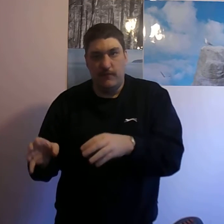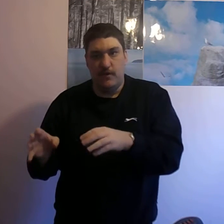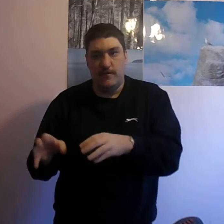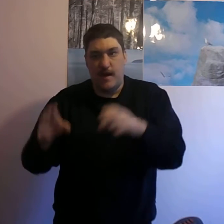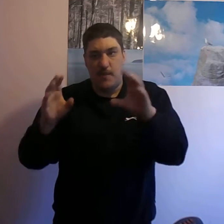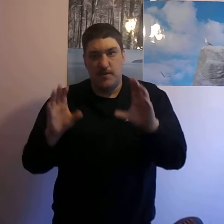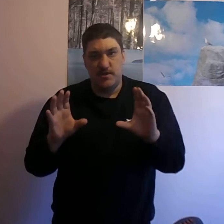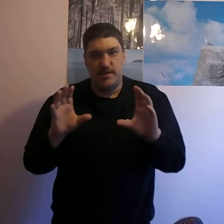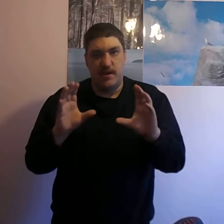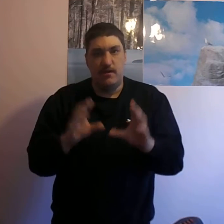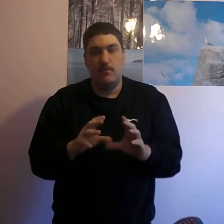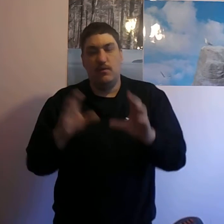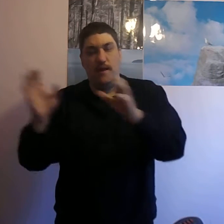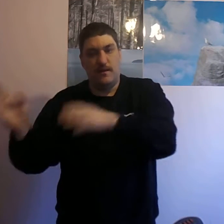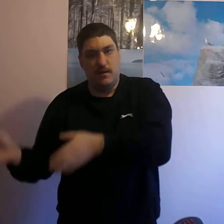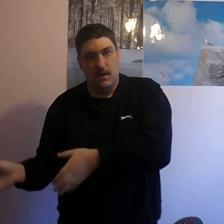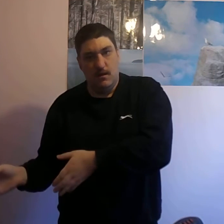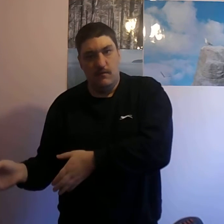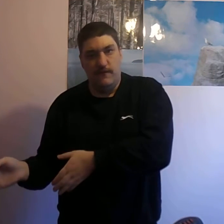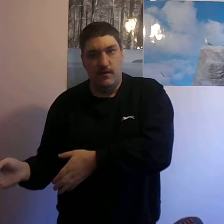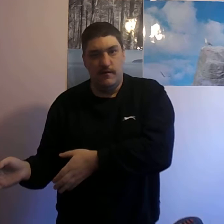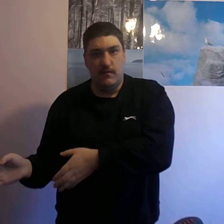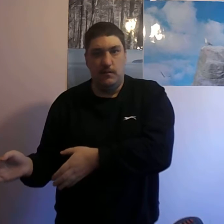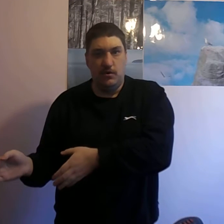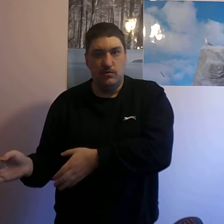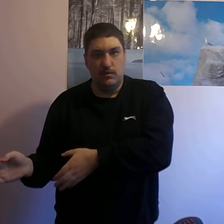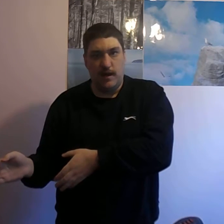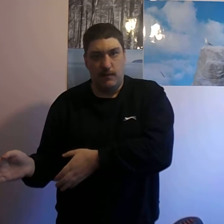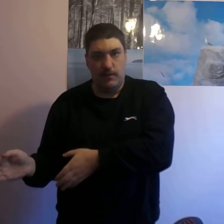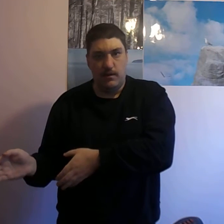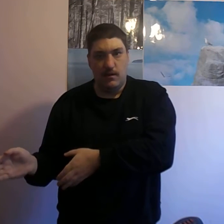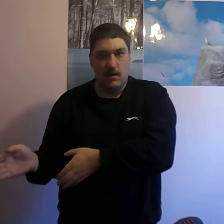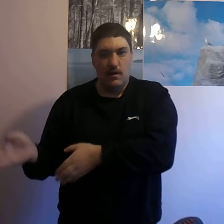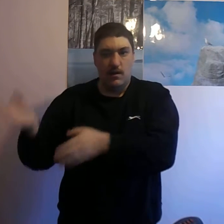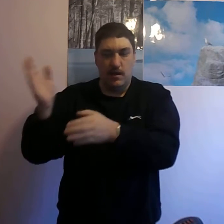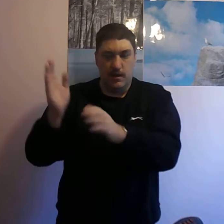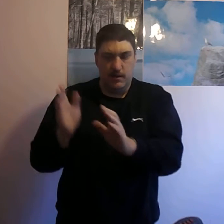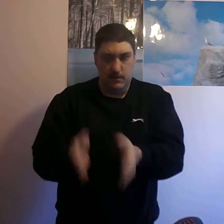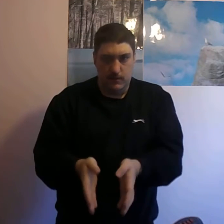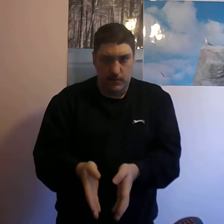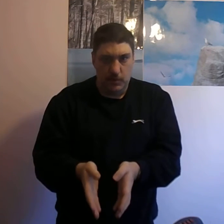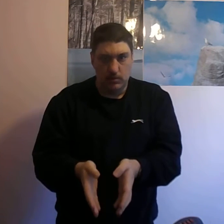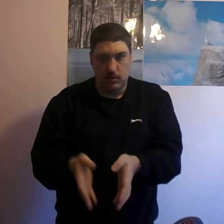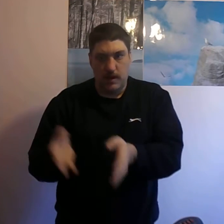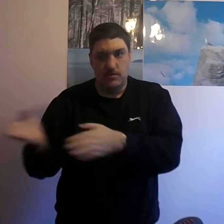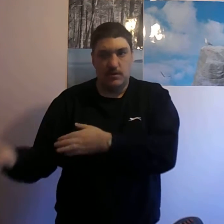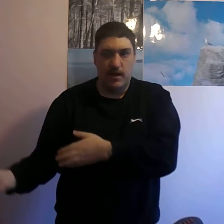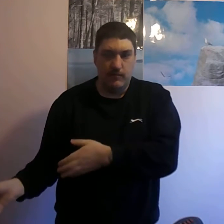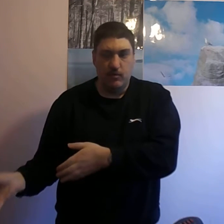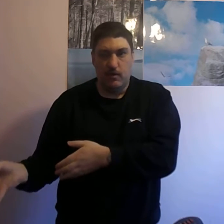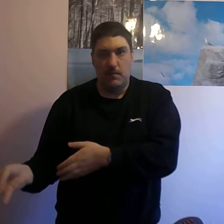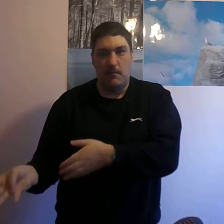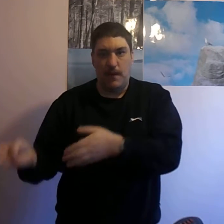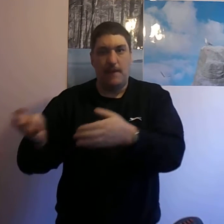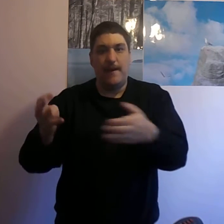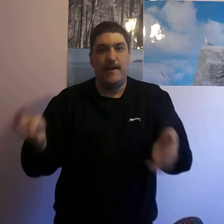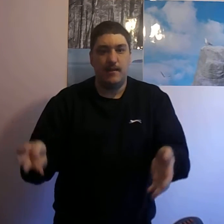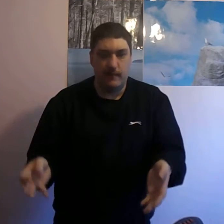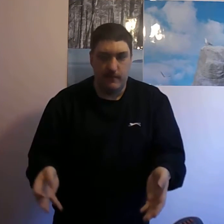to Aperture Science. Well, that's referring to the Portal games. In the Portal games, you'll hear them talking about Black Mesa